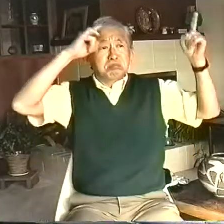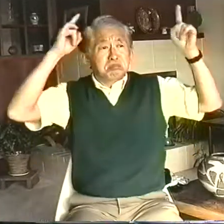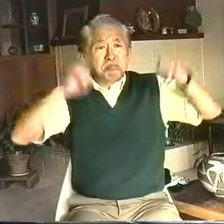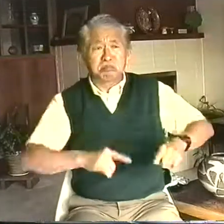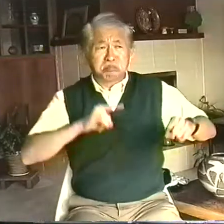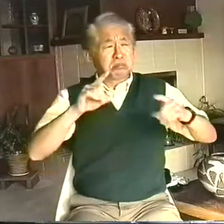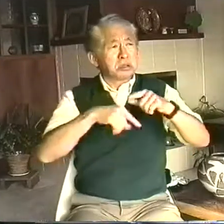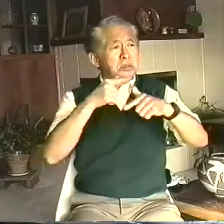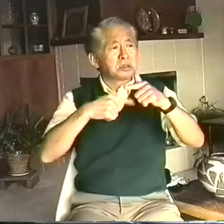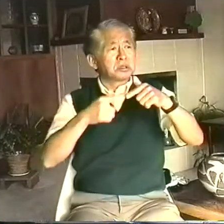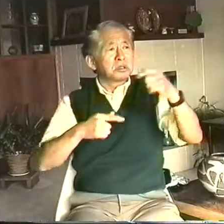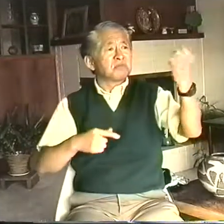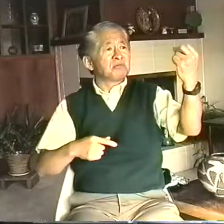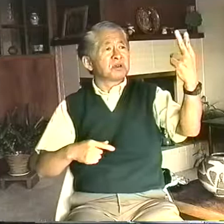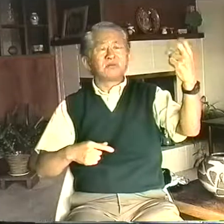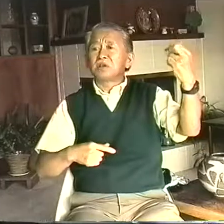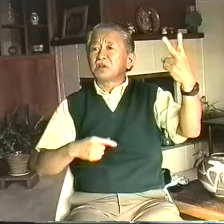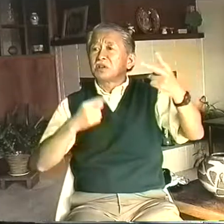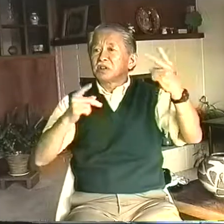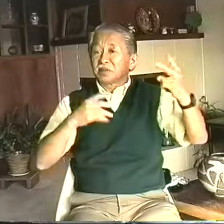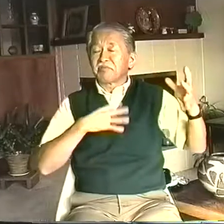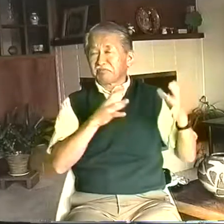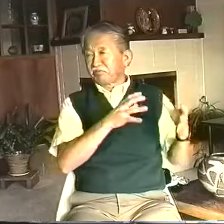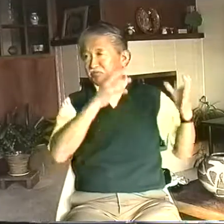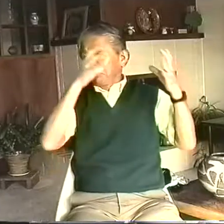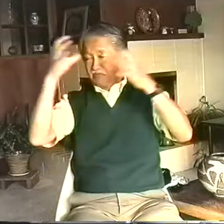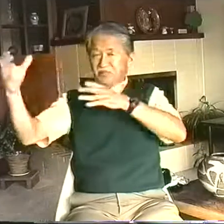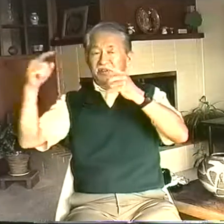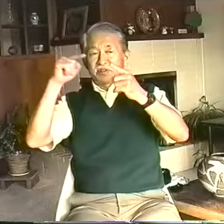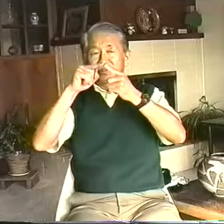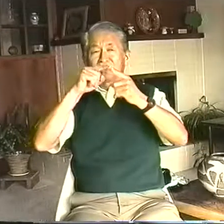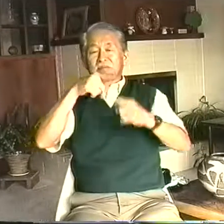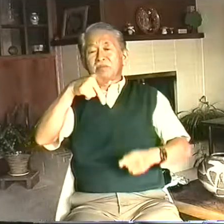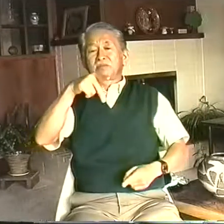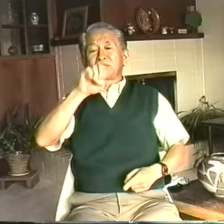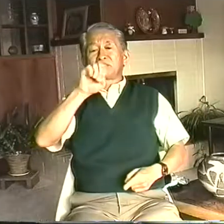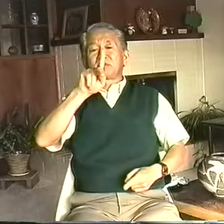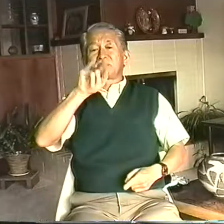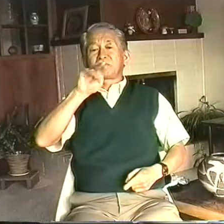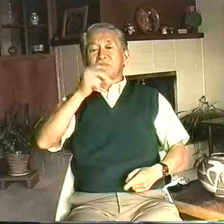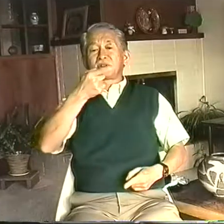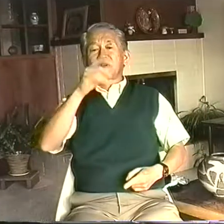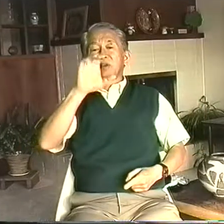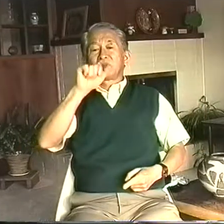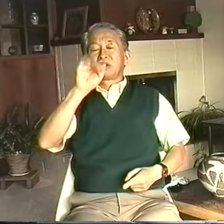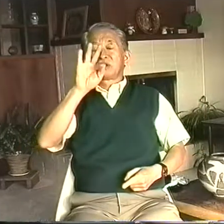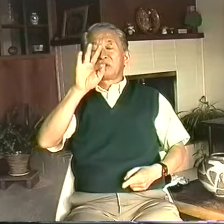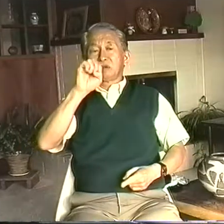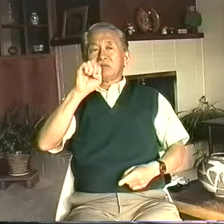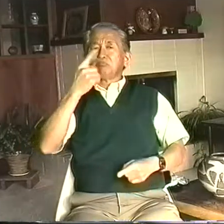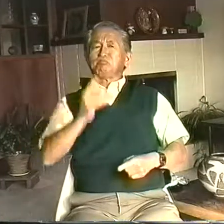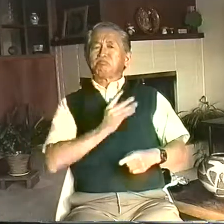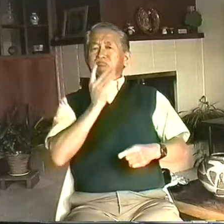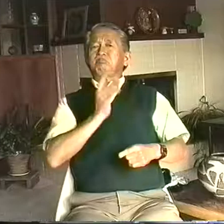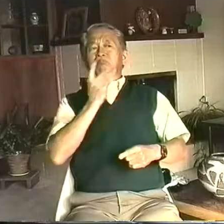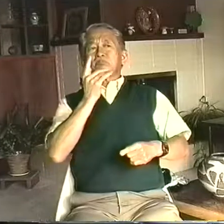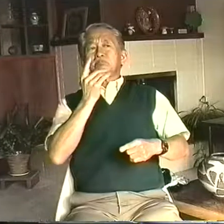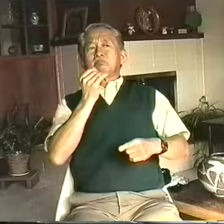then you pay for your own dinner. And there were about 12 or so who joined me, going out to the Peking restaurant, which is a